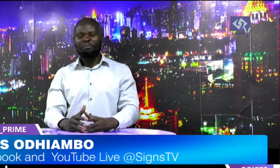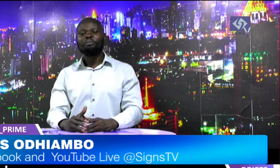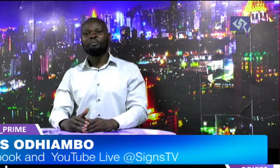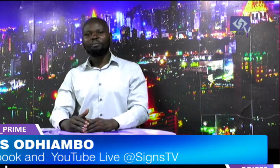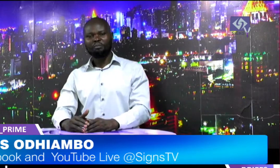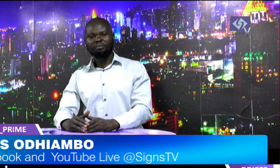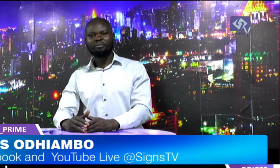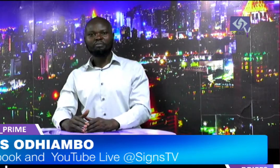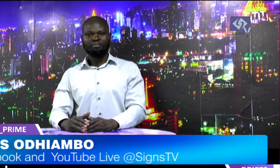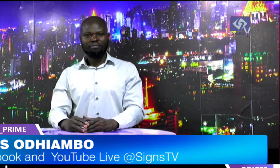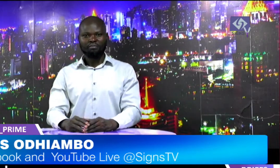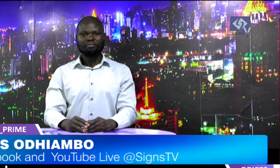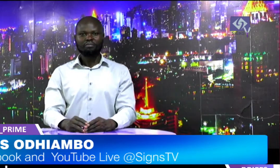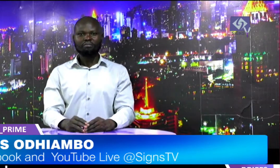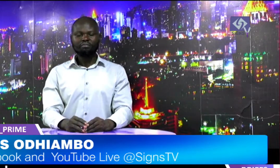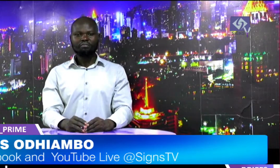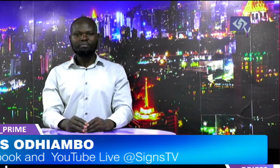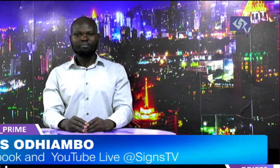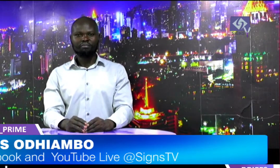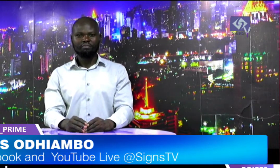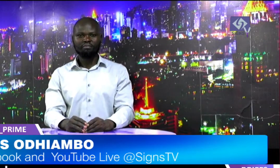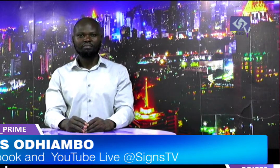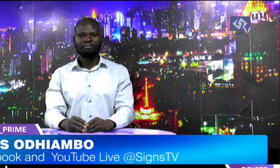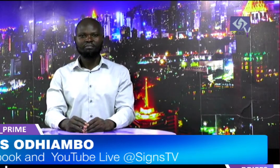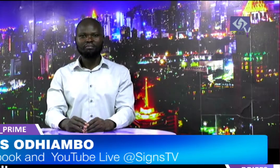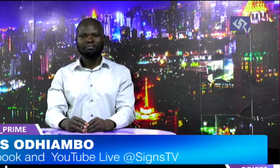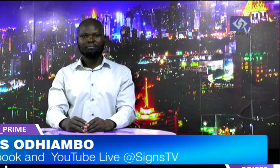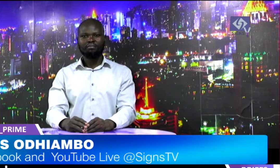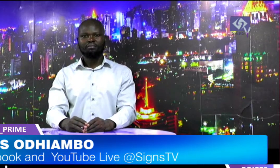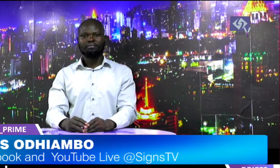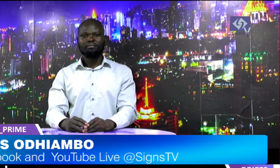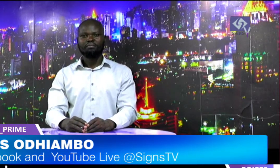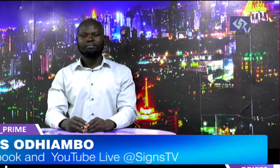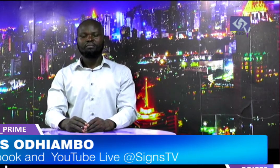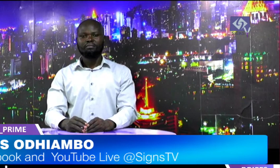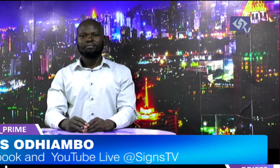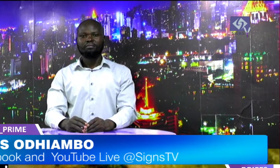Rangata Road to welcome their Majesties as a military band played.